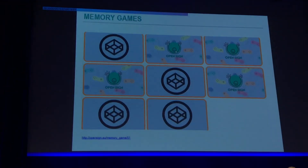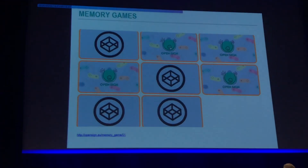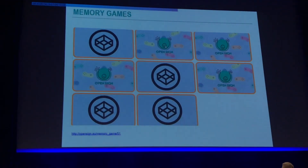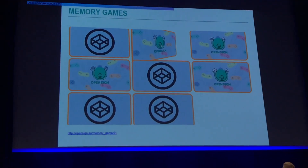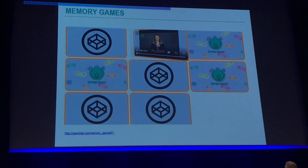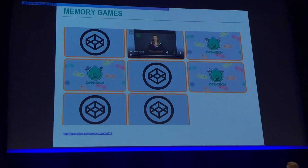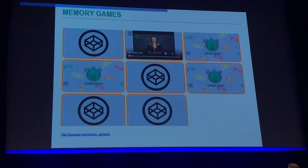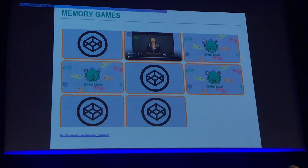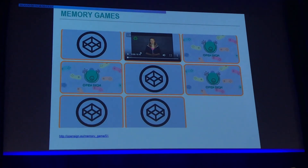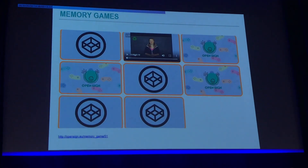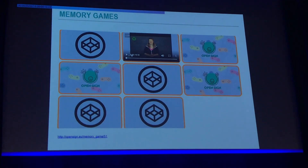example.